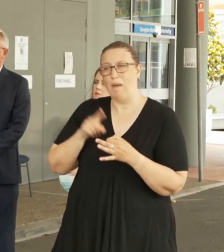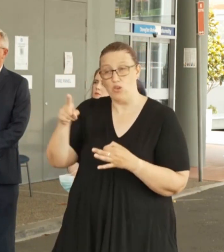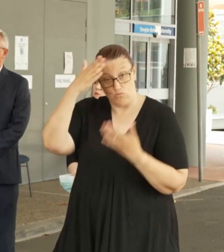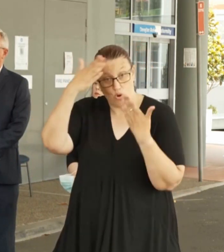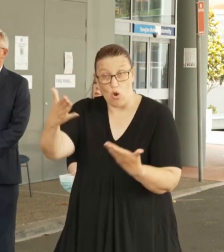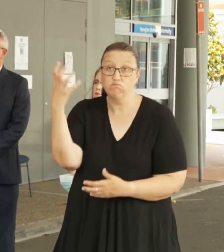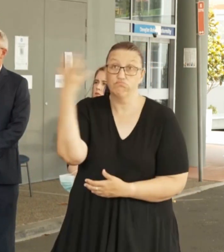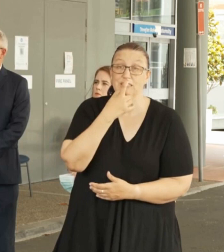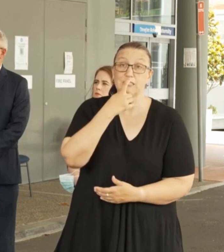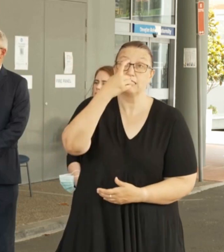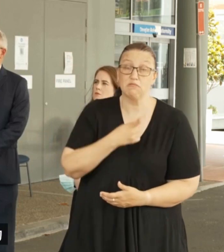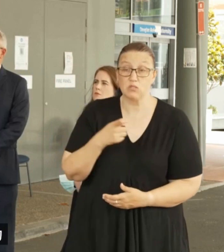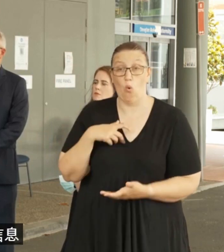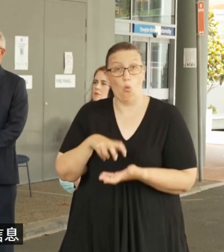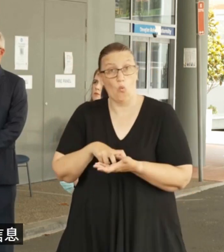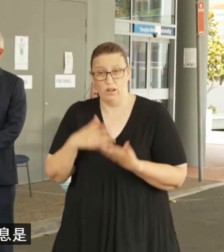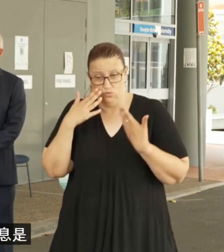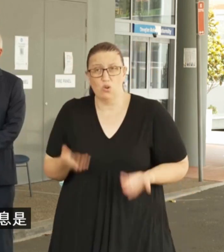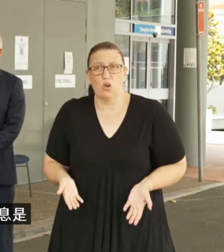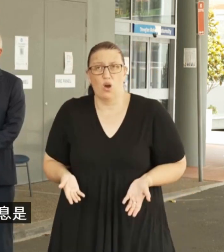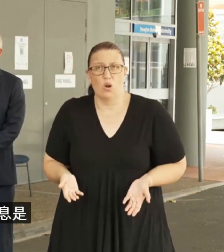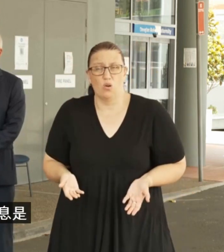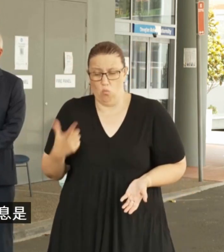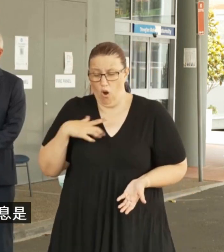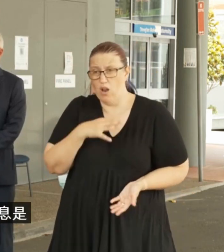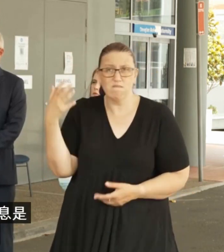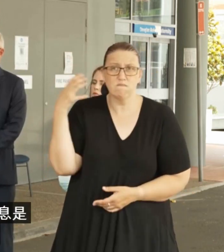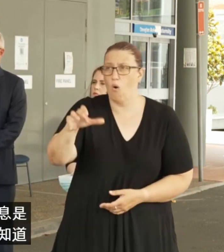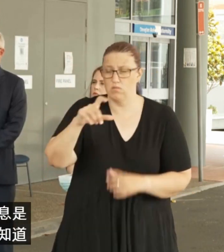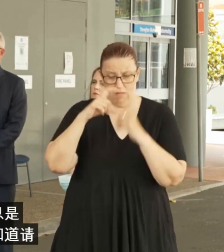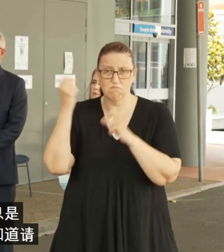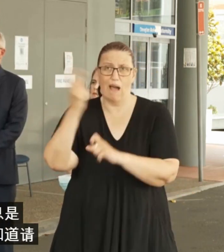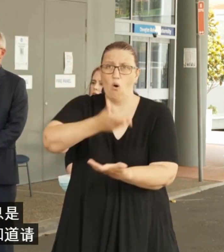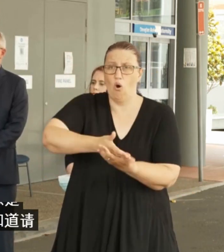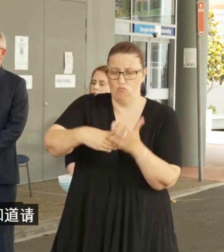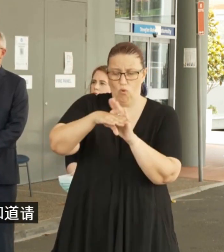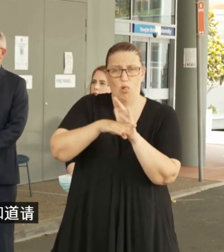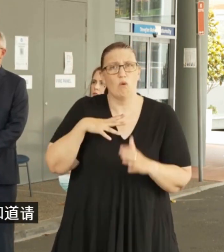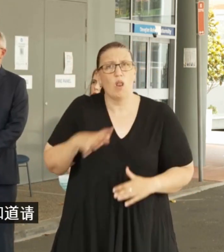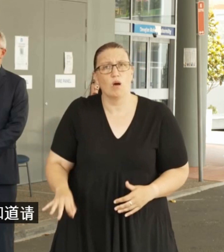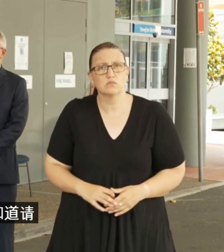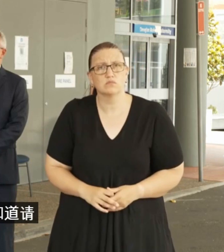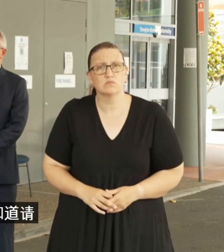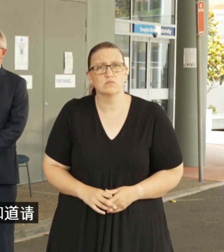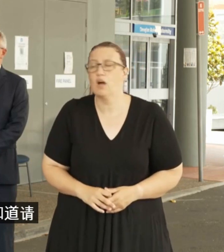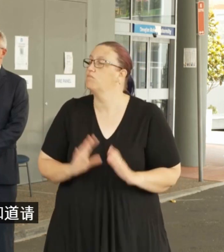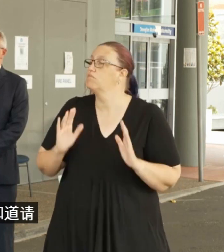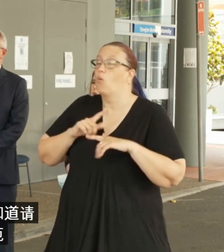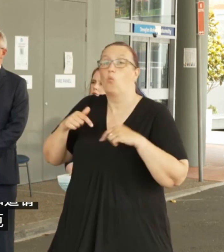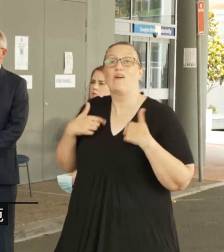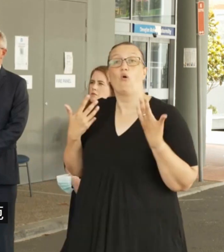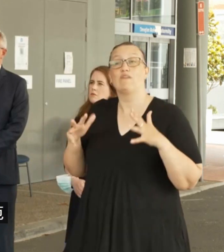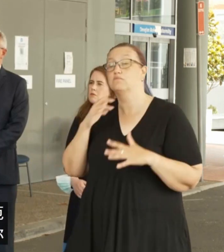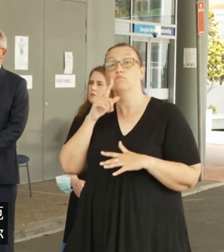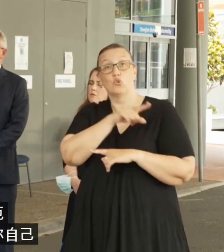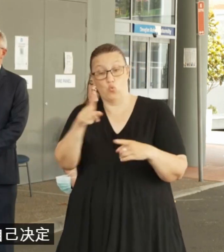Look, that's. I think the message has been quite clear that please continue to wear a mask at your